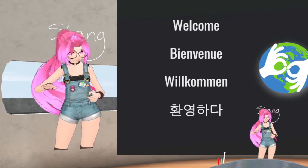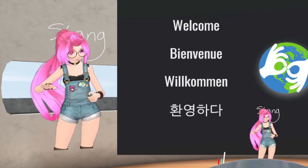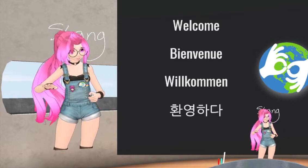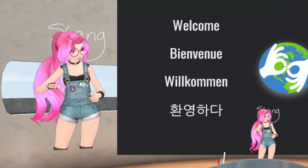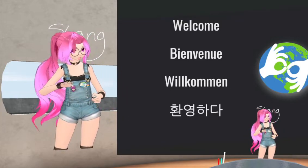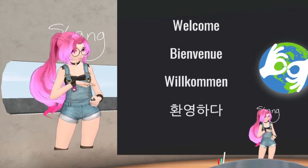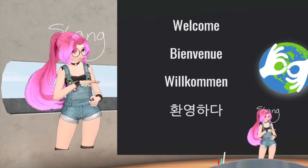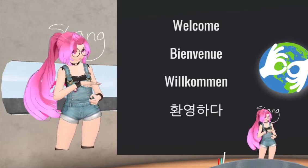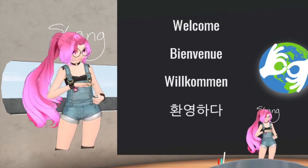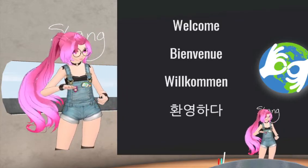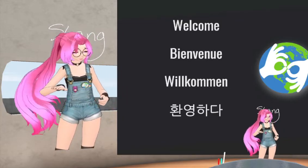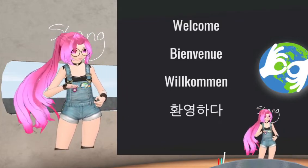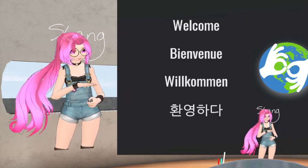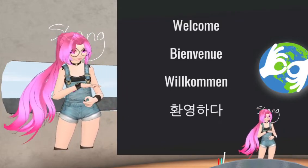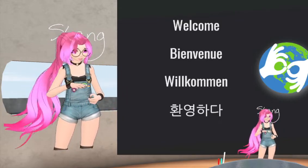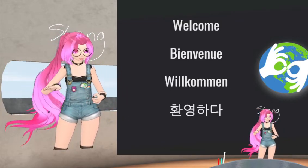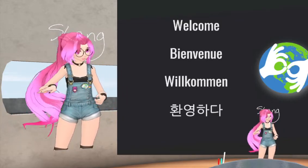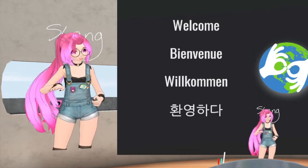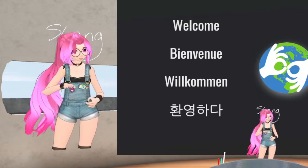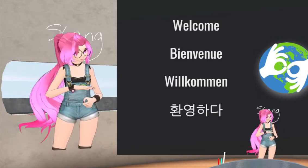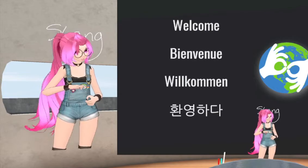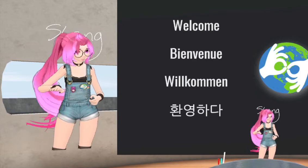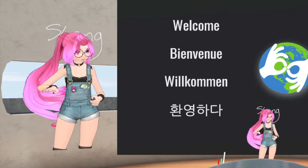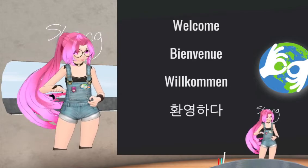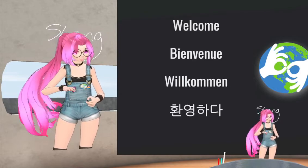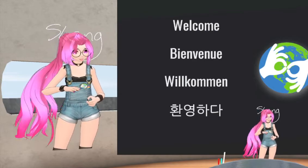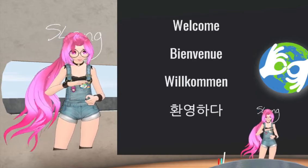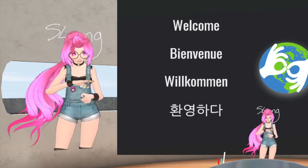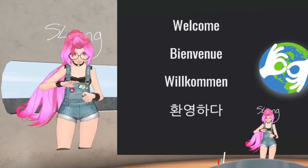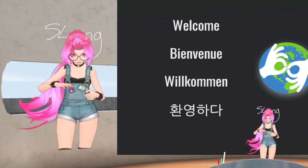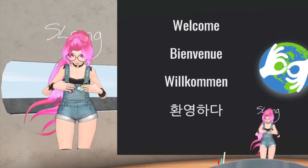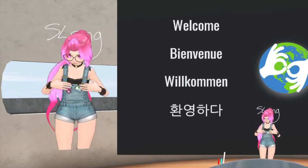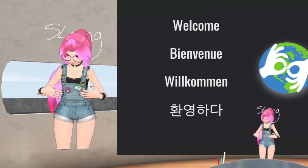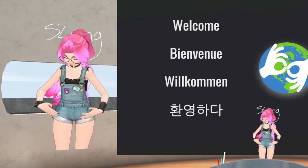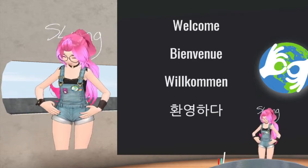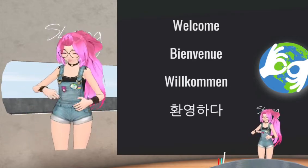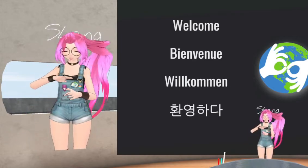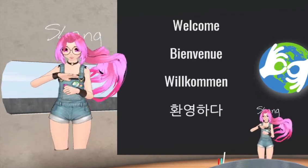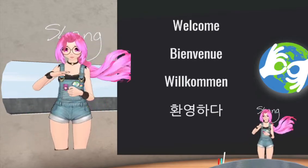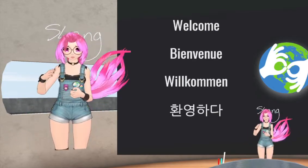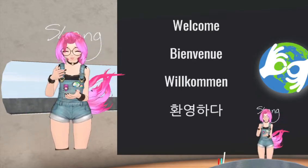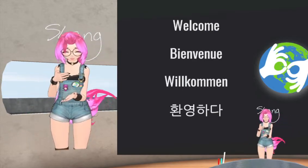who don't know, this is conversation, or sometimes can mean communicate or communication. Yeah.